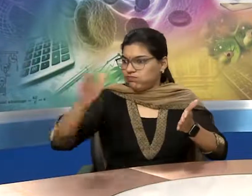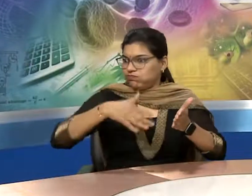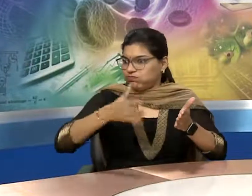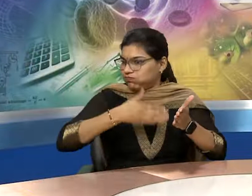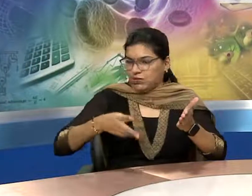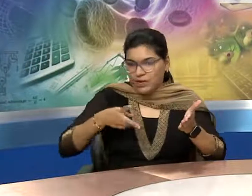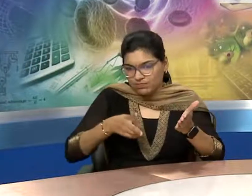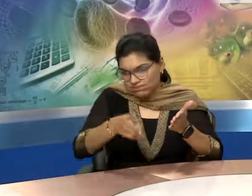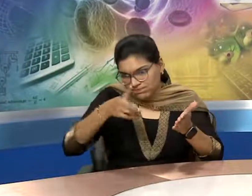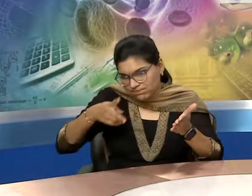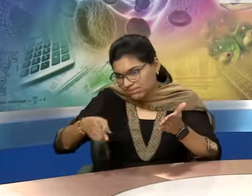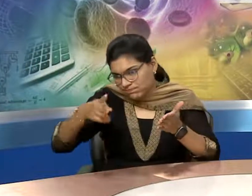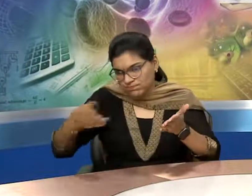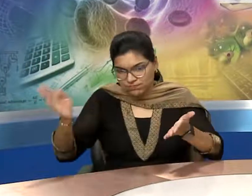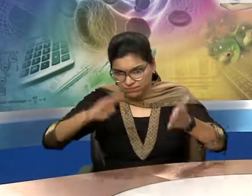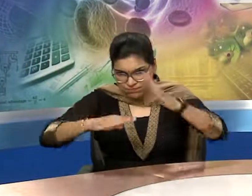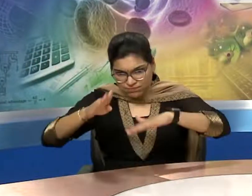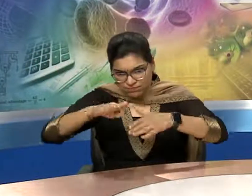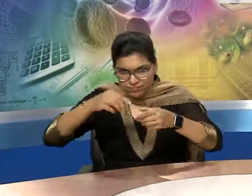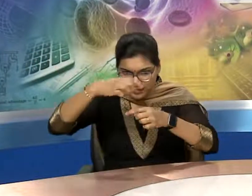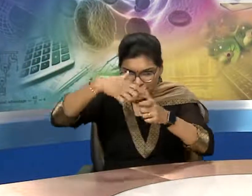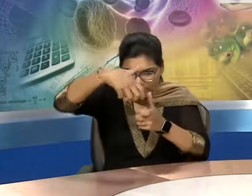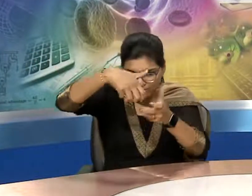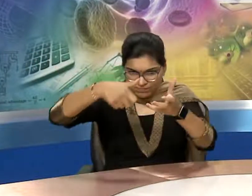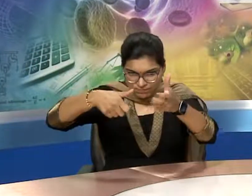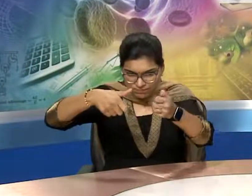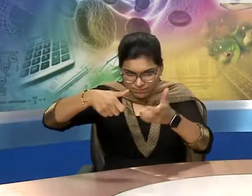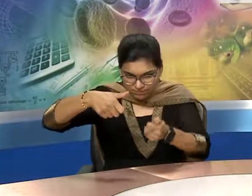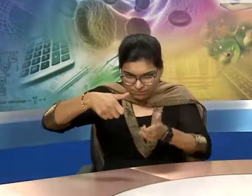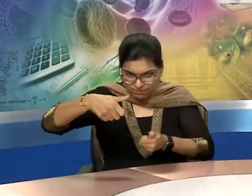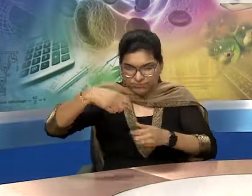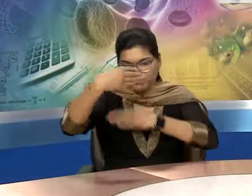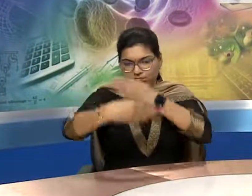There are many publishers who publish different